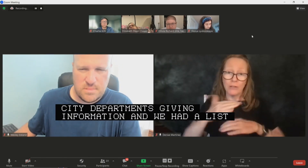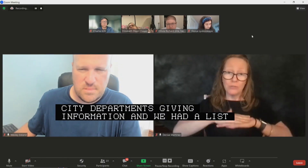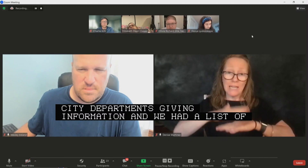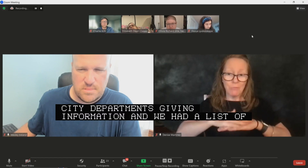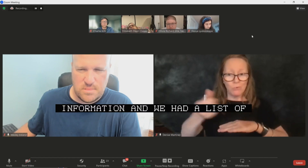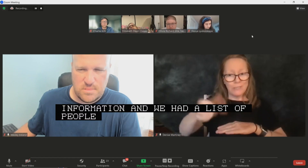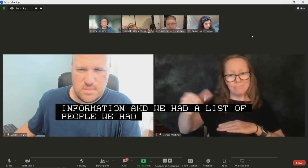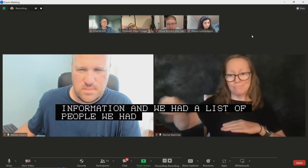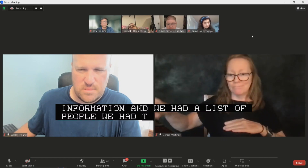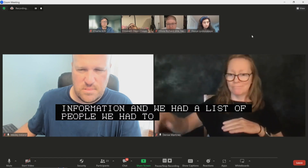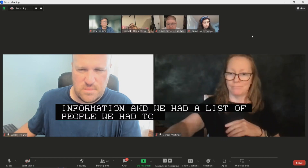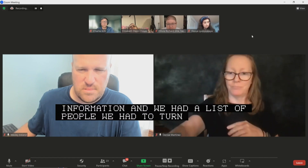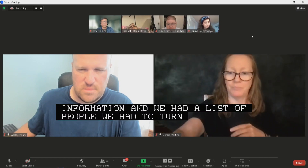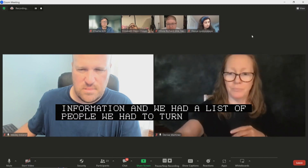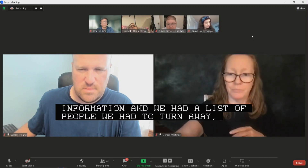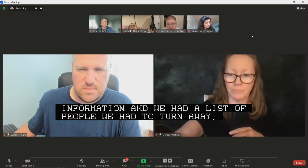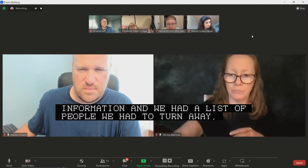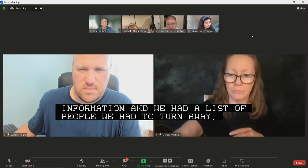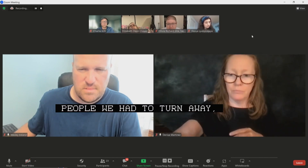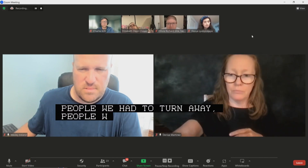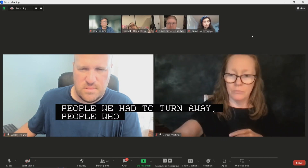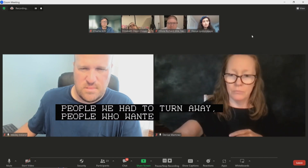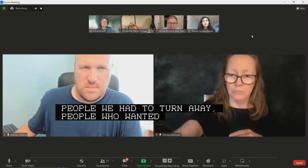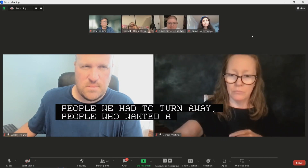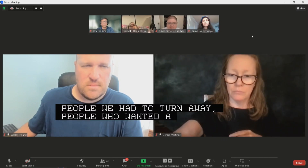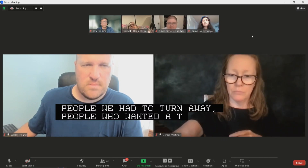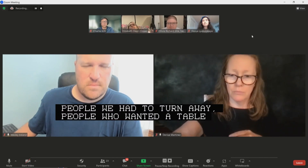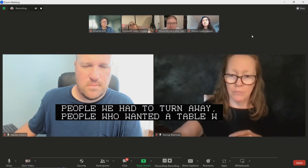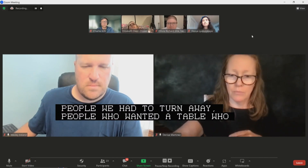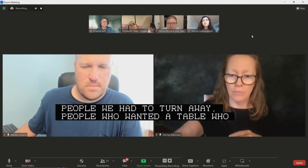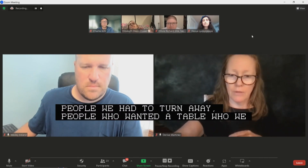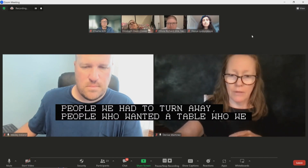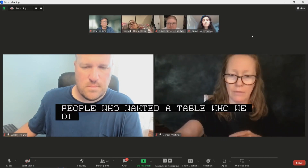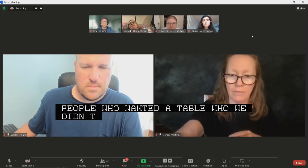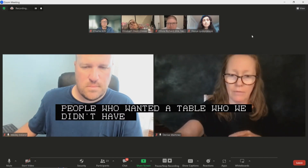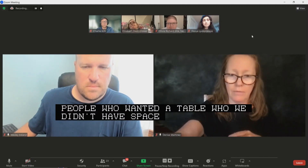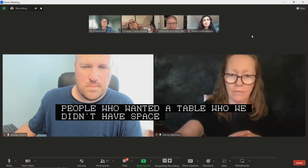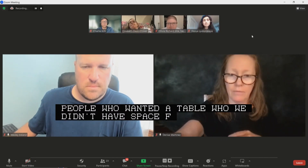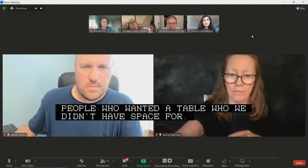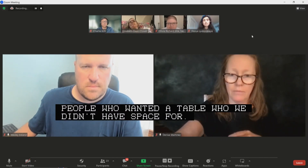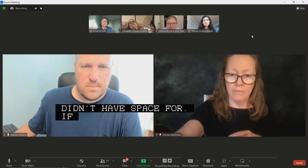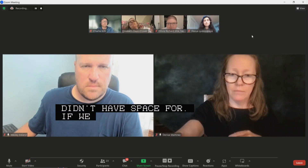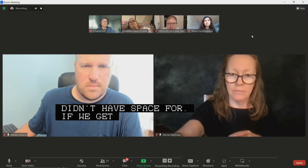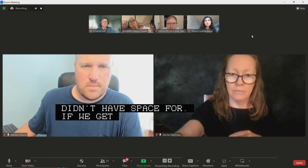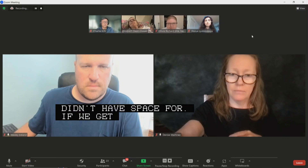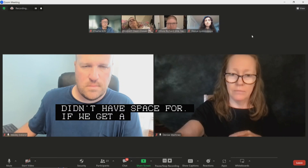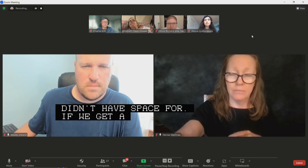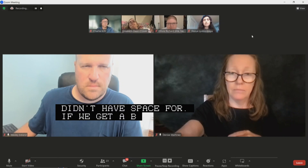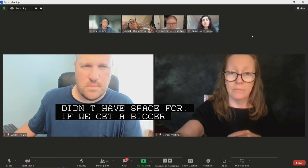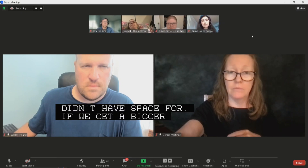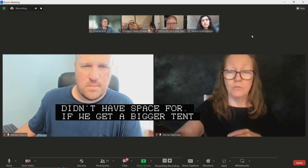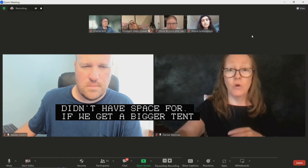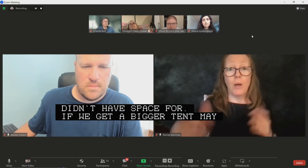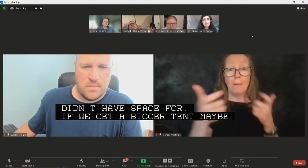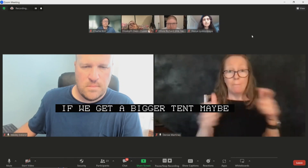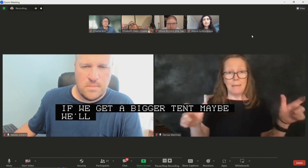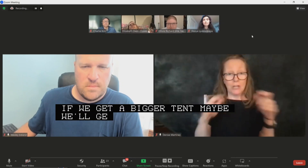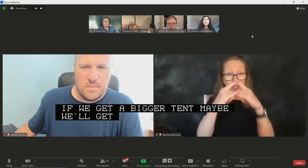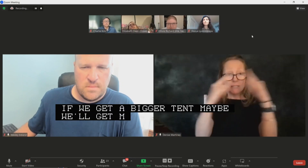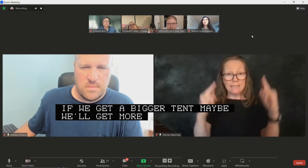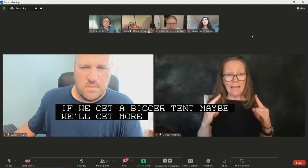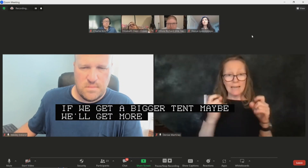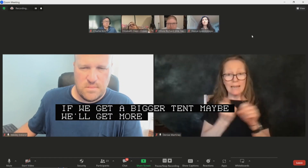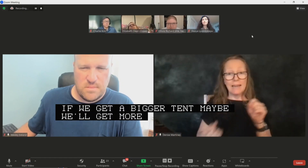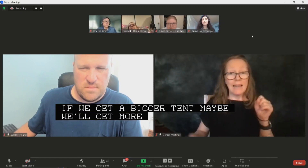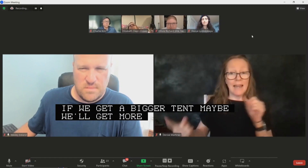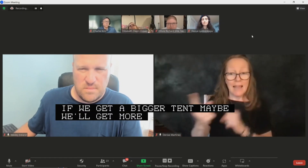space for. So if we get a bigger tent, maybe we'll be able to get more tables. So keep that in mind for next year. And then of